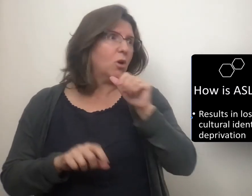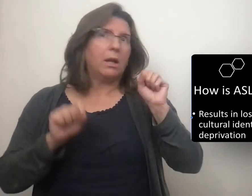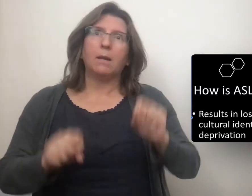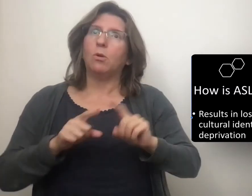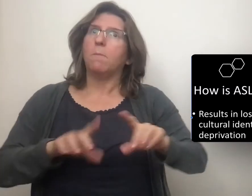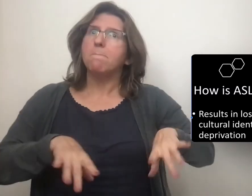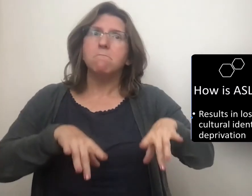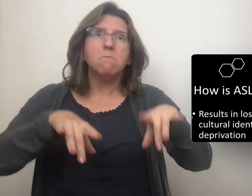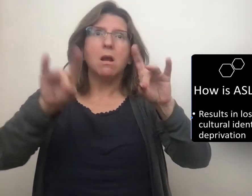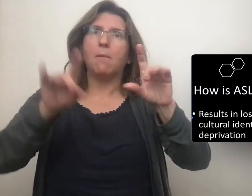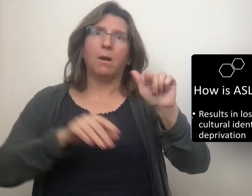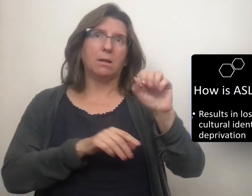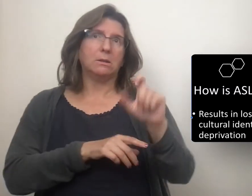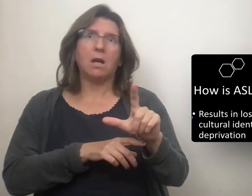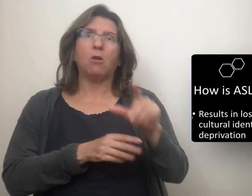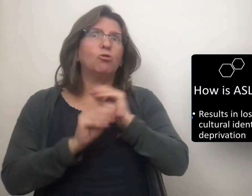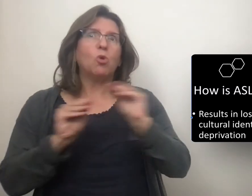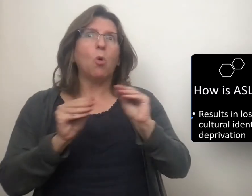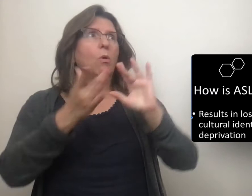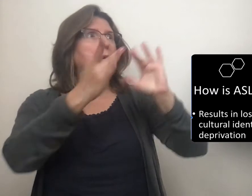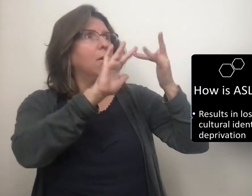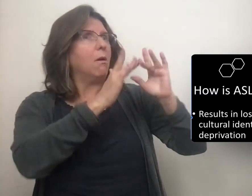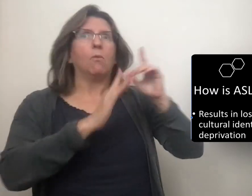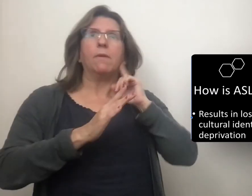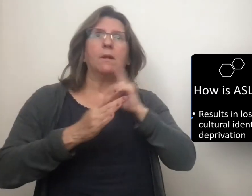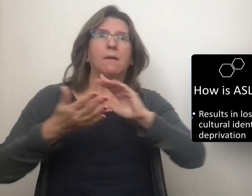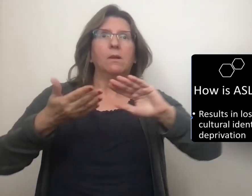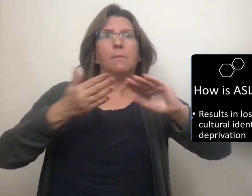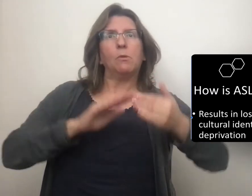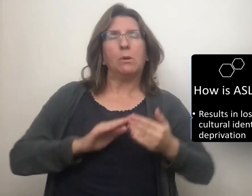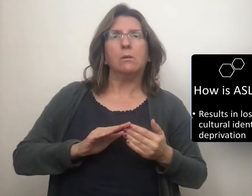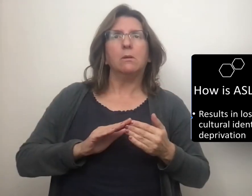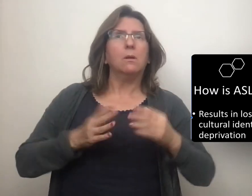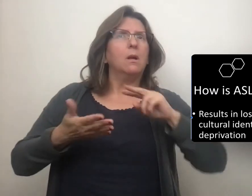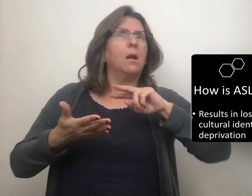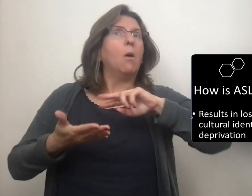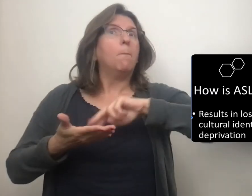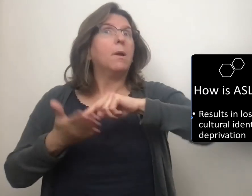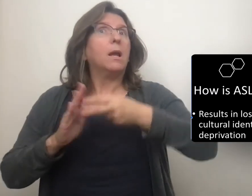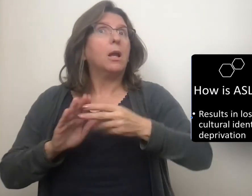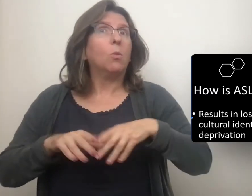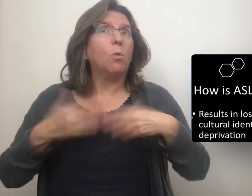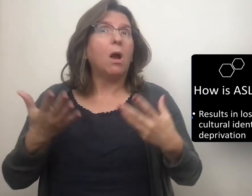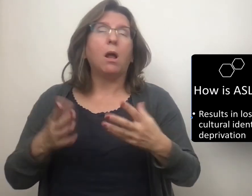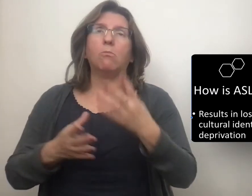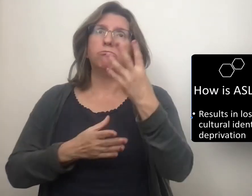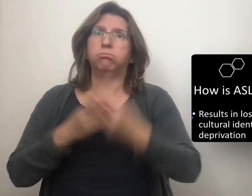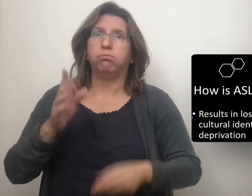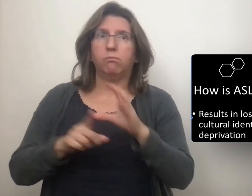ASL, no contact with others like themselves, which affects their development of identity and their sense of community